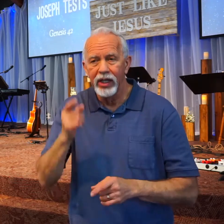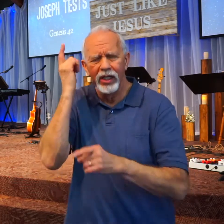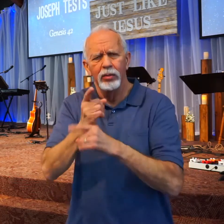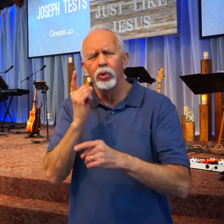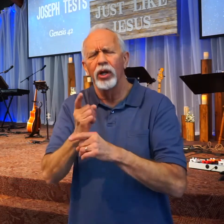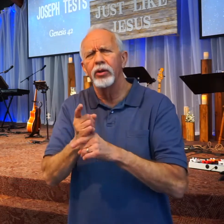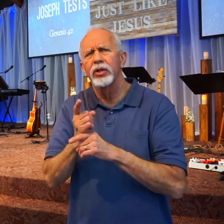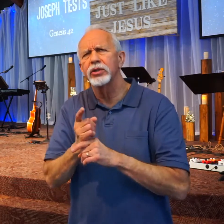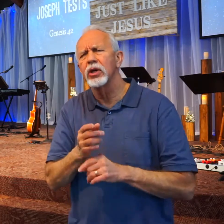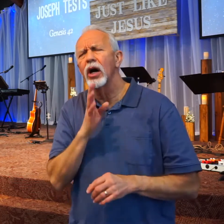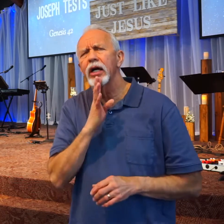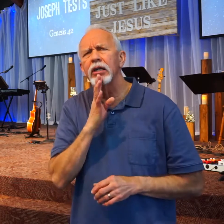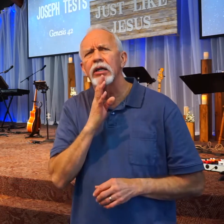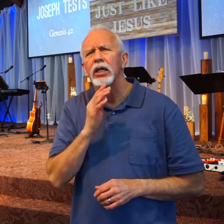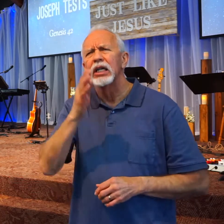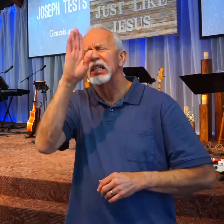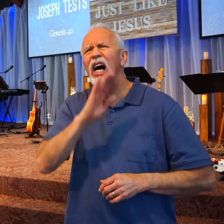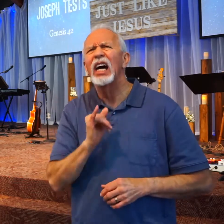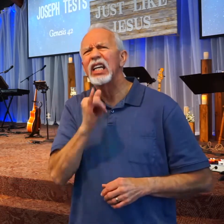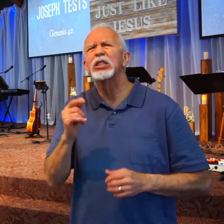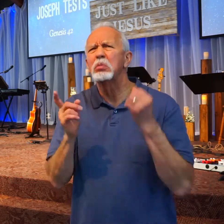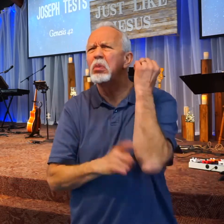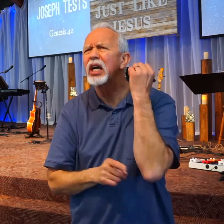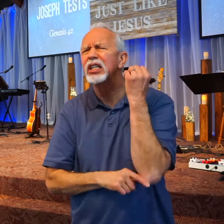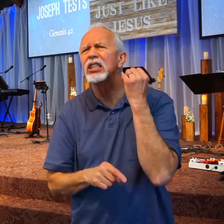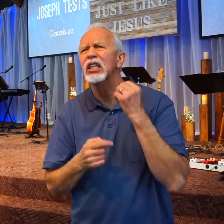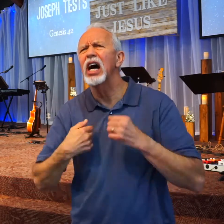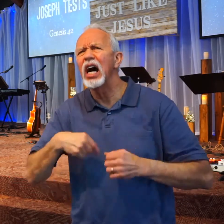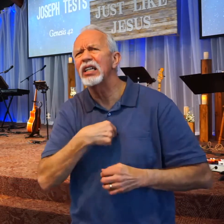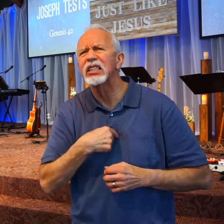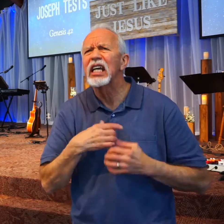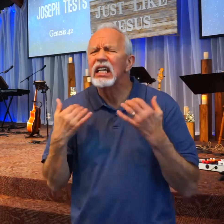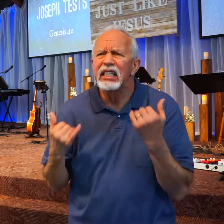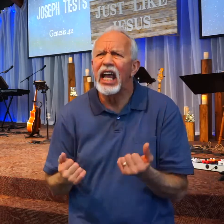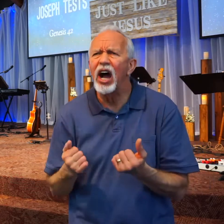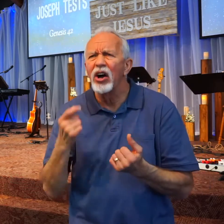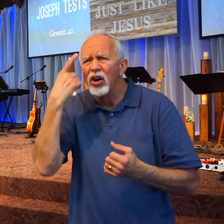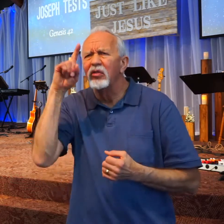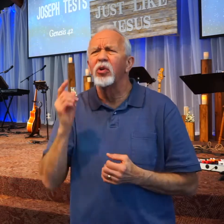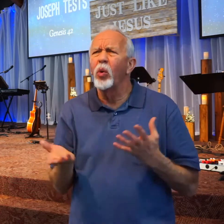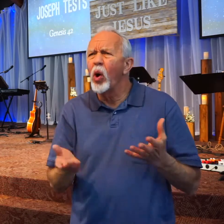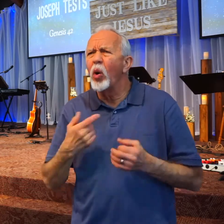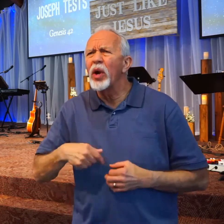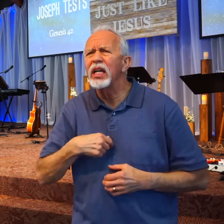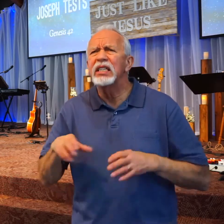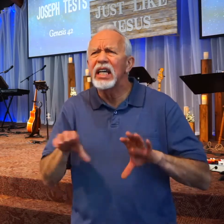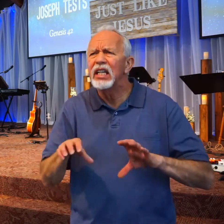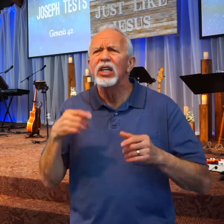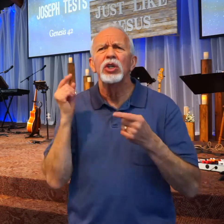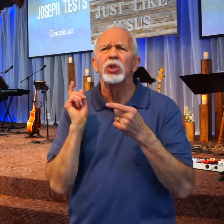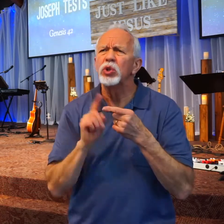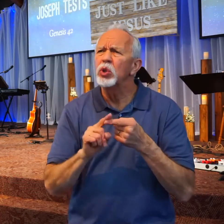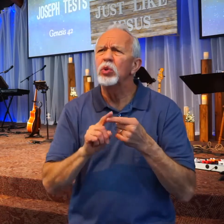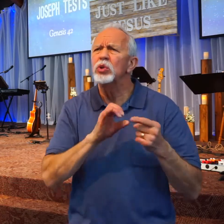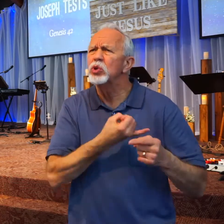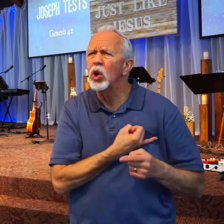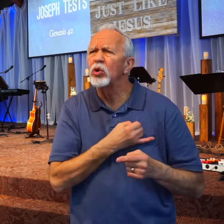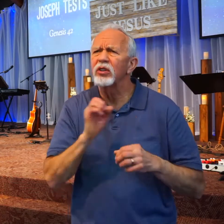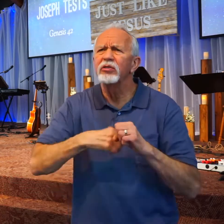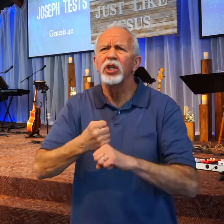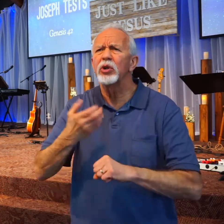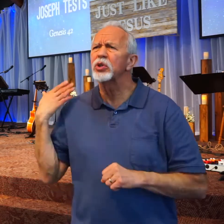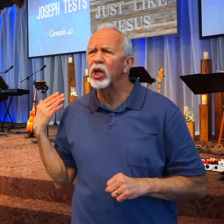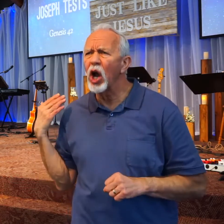talking conclude that God is punishing them now for what they did to Joseph.